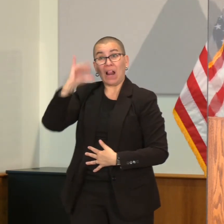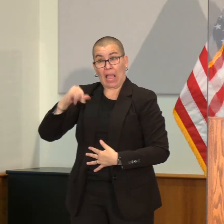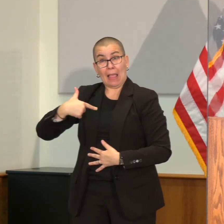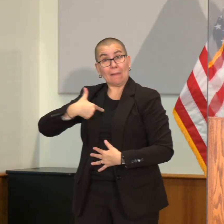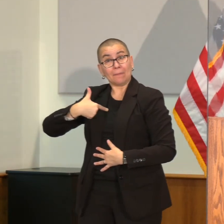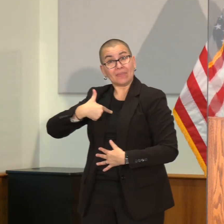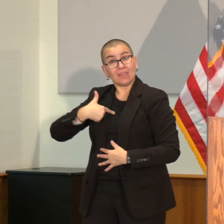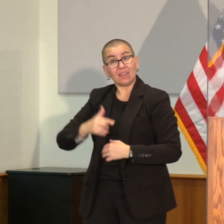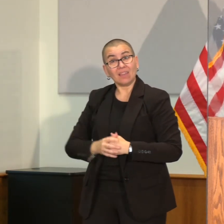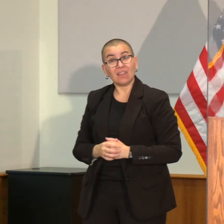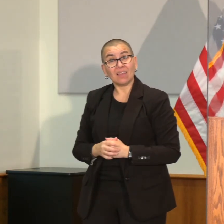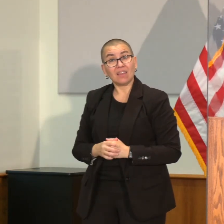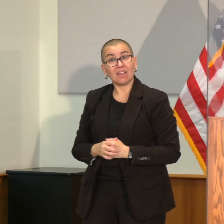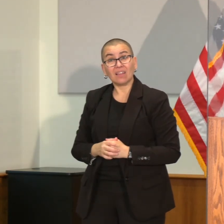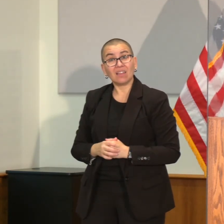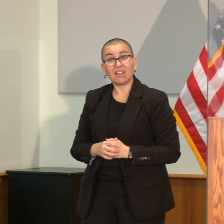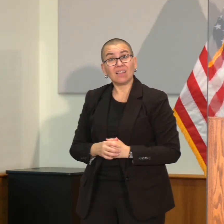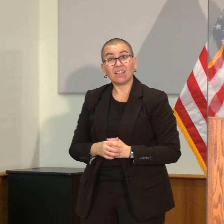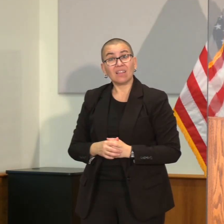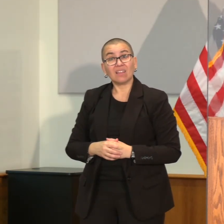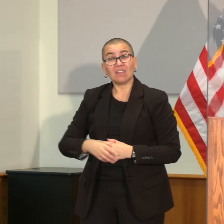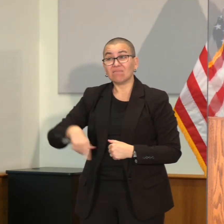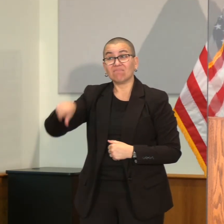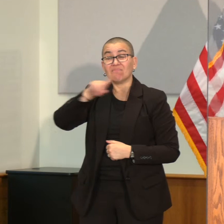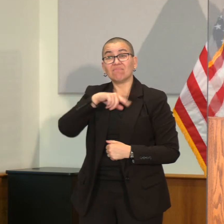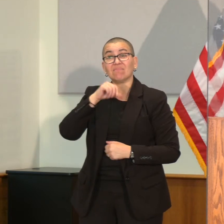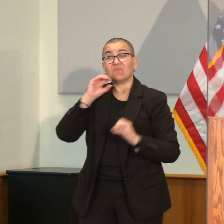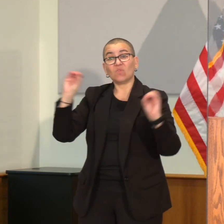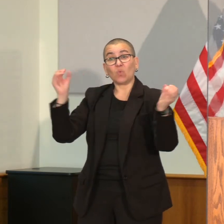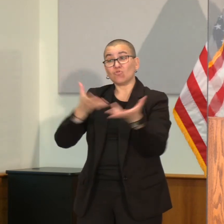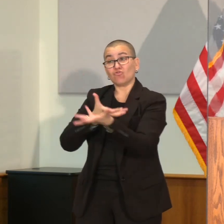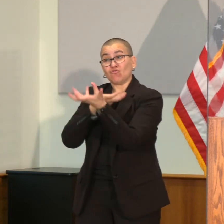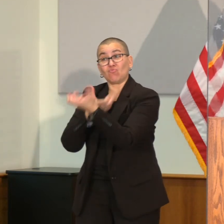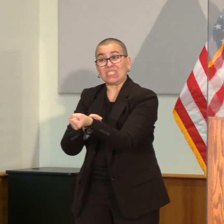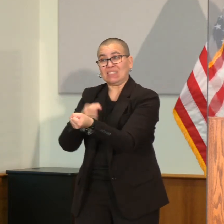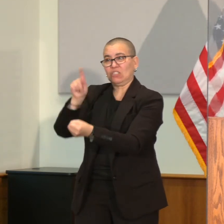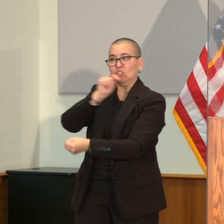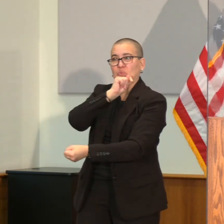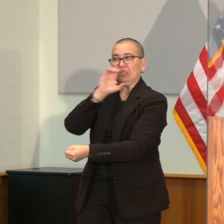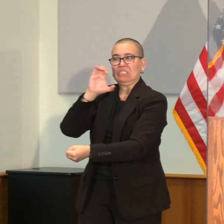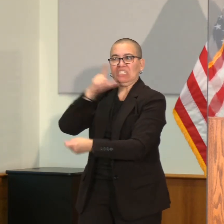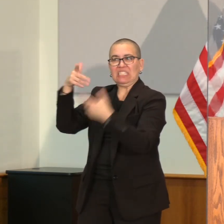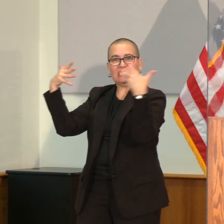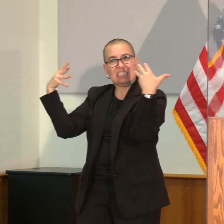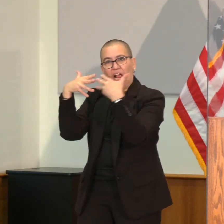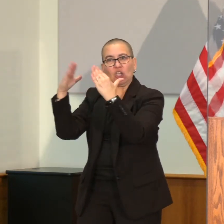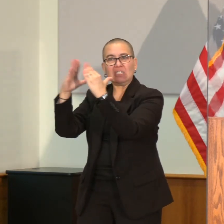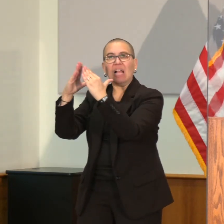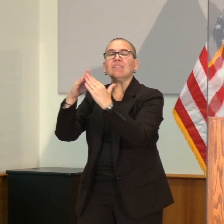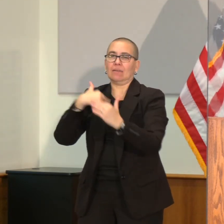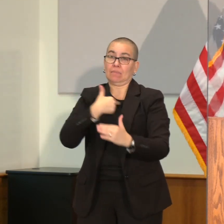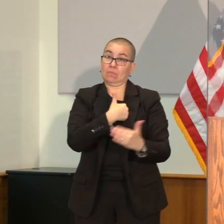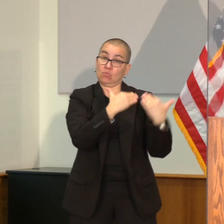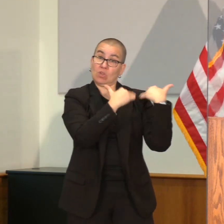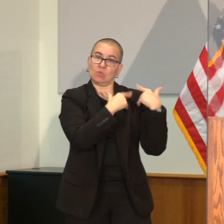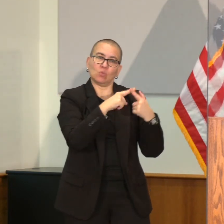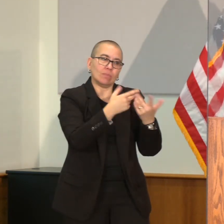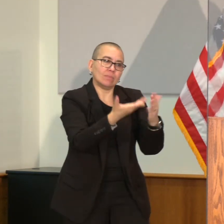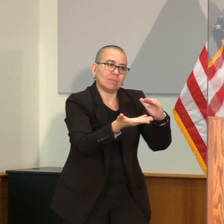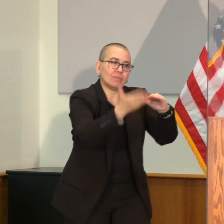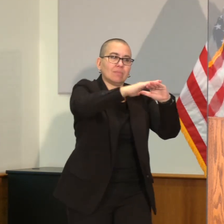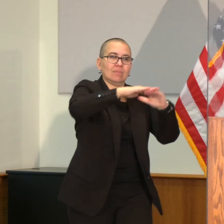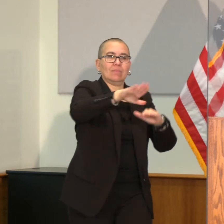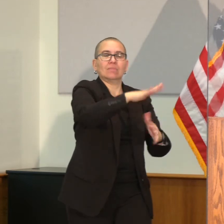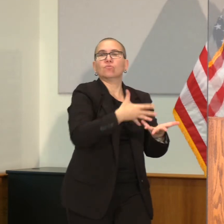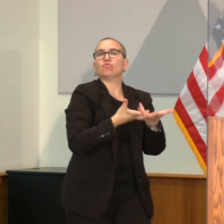right. It is our responsibility to restore the people's trust. We do not restore trust, and we do not